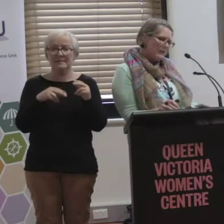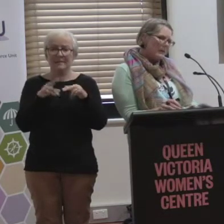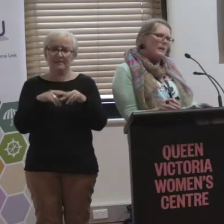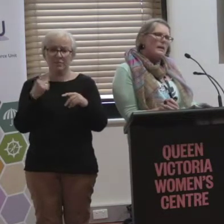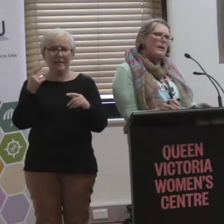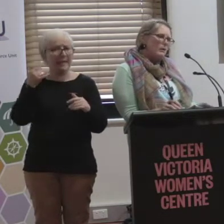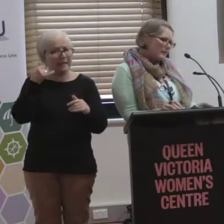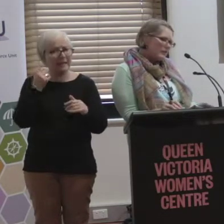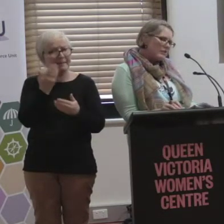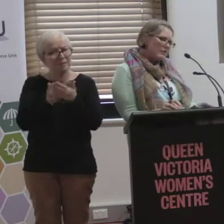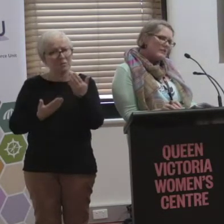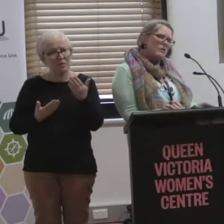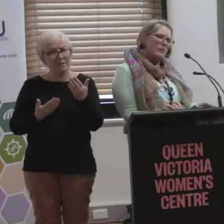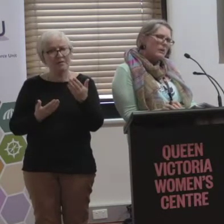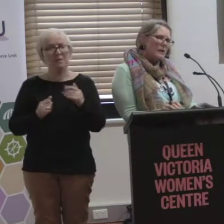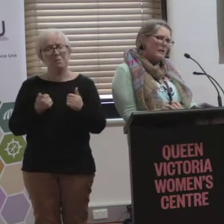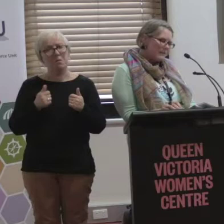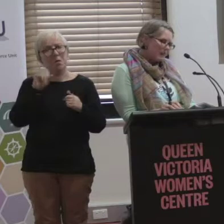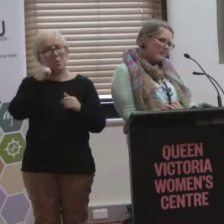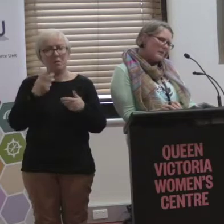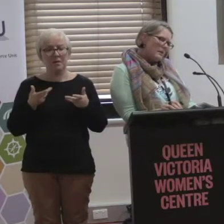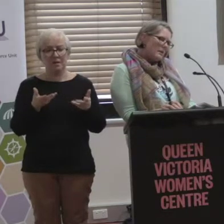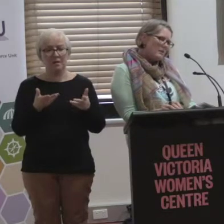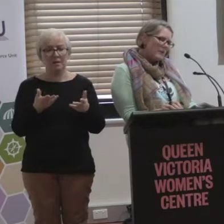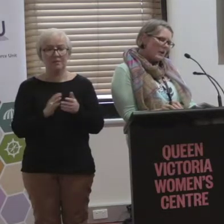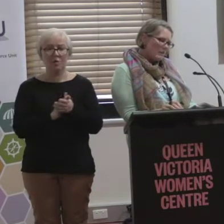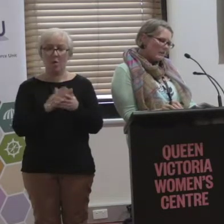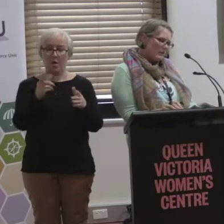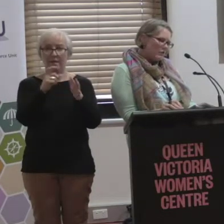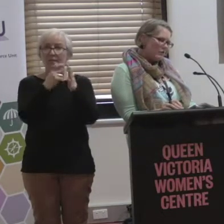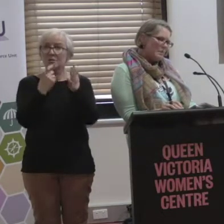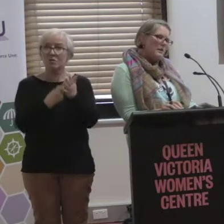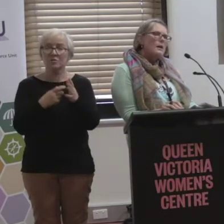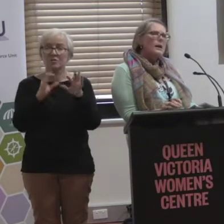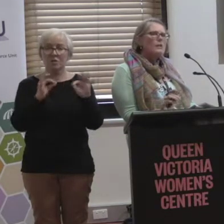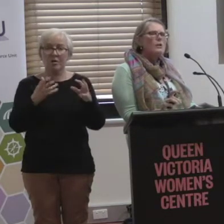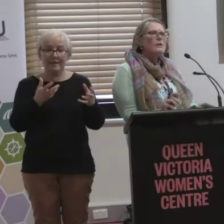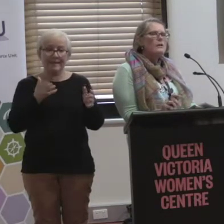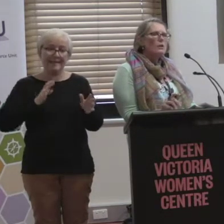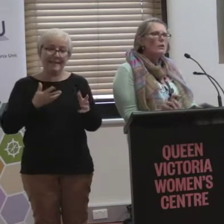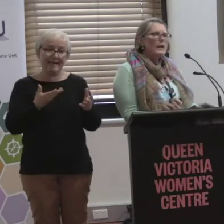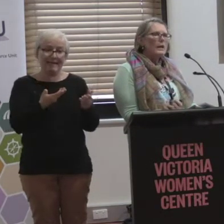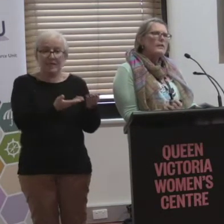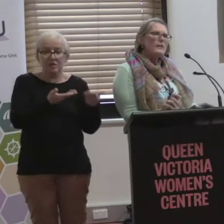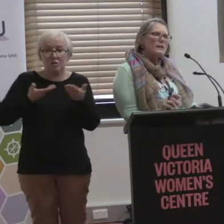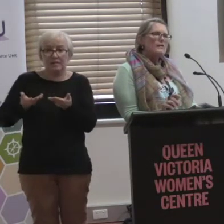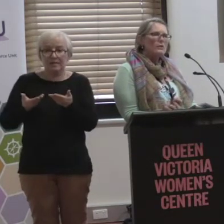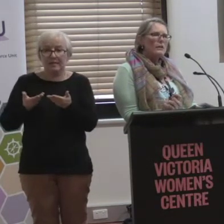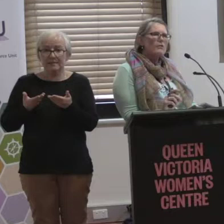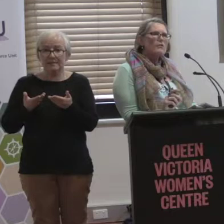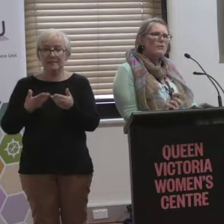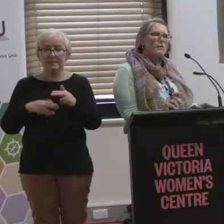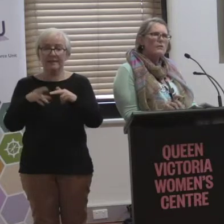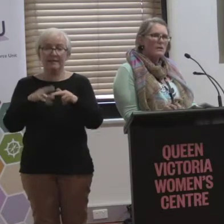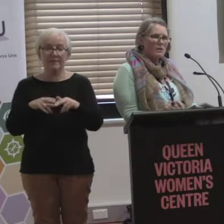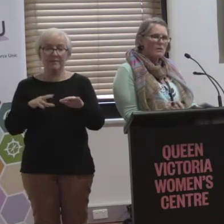treatment. Now, a health practitioner does not require consent to provide emergency treatment as long as they're not aware that the individual